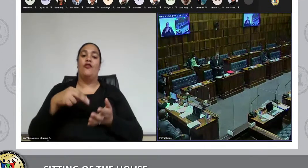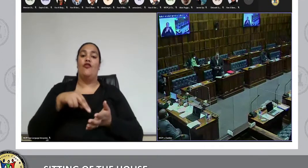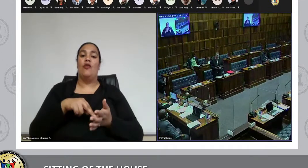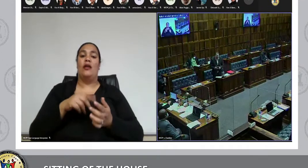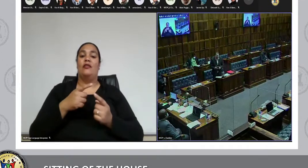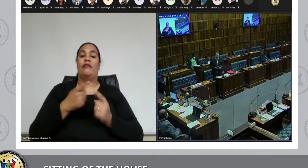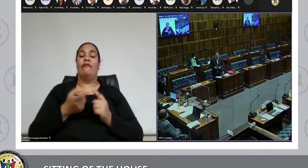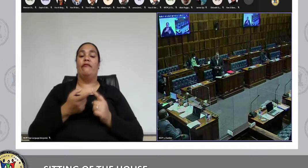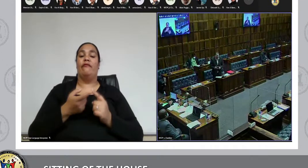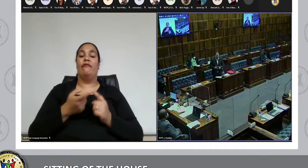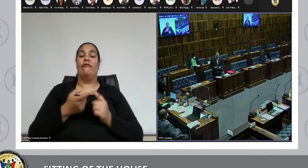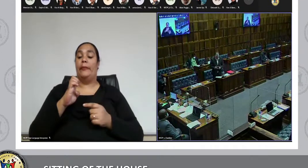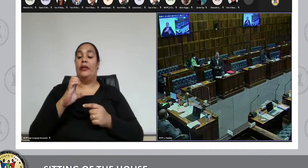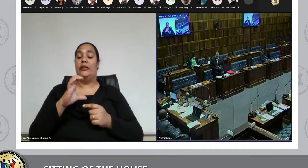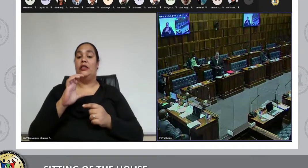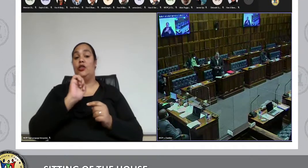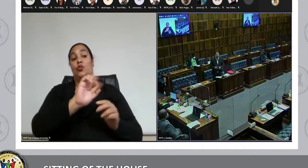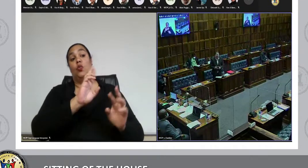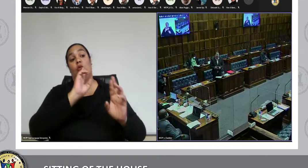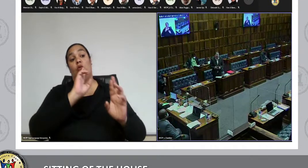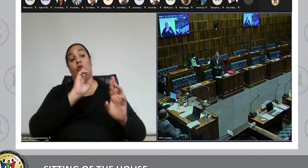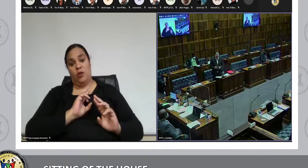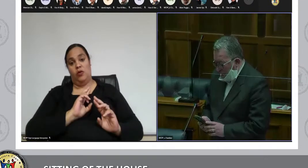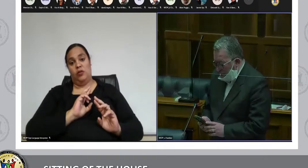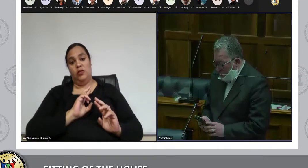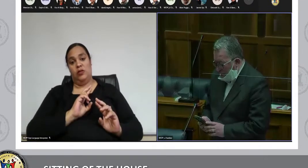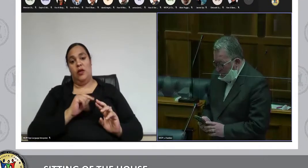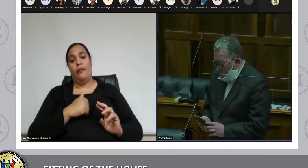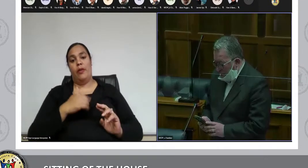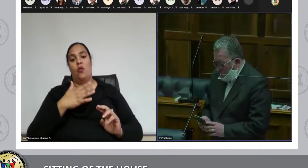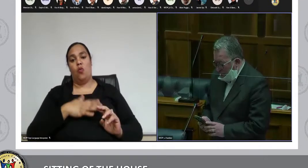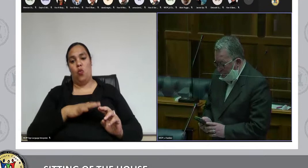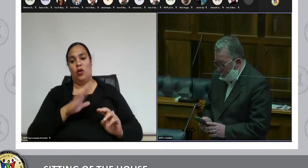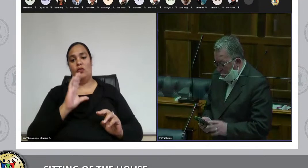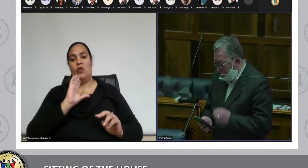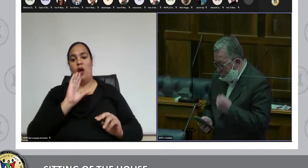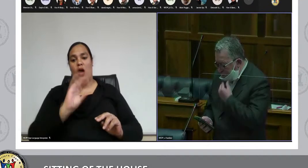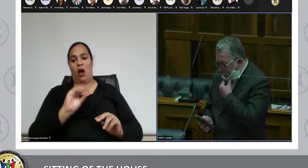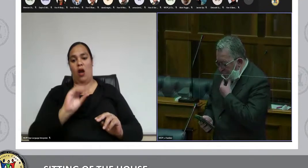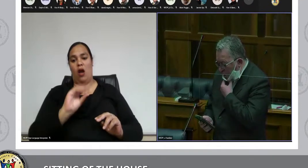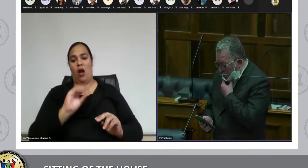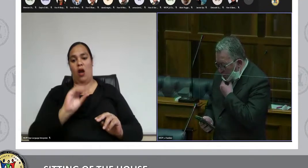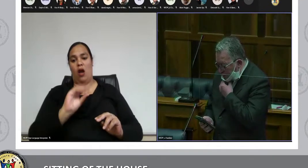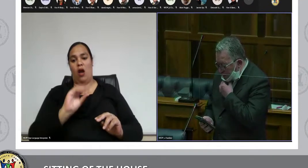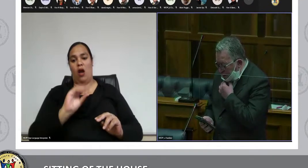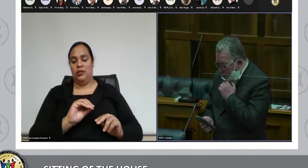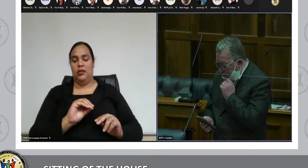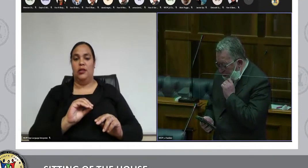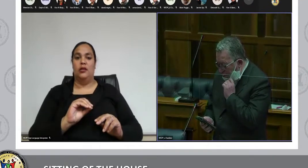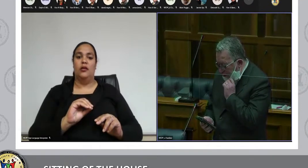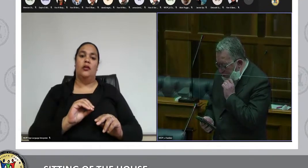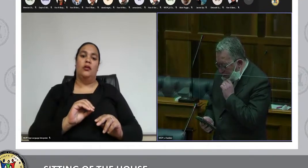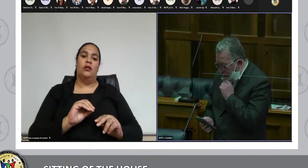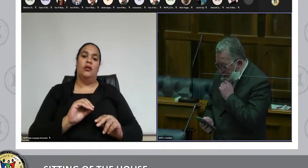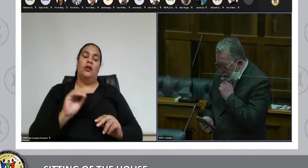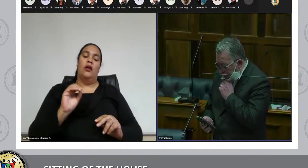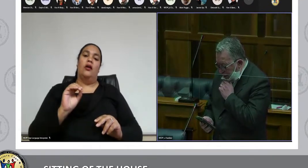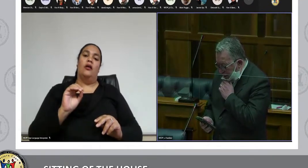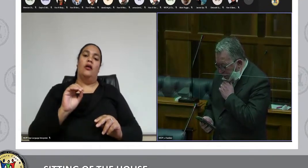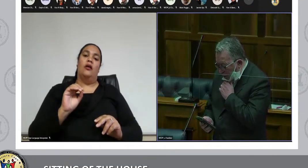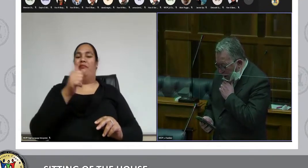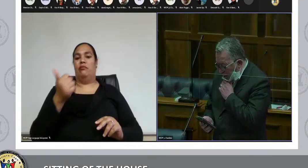the MEC's response, I would like to ask, as a composite